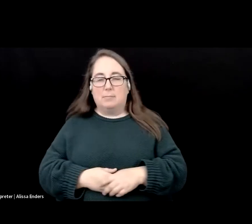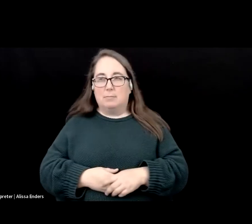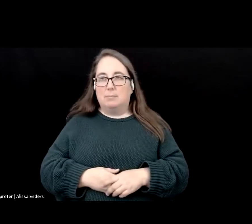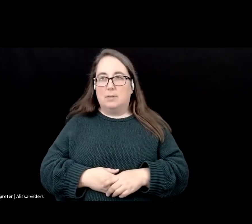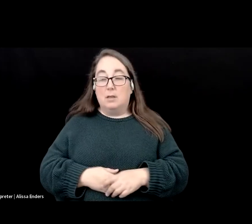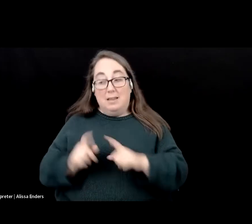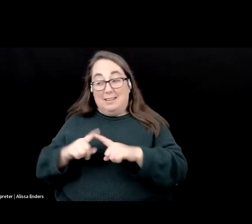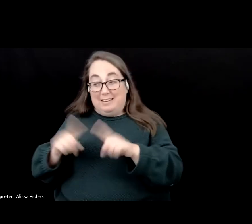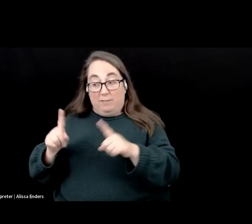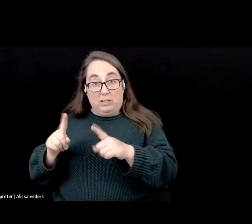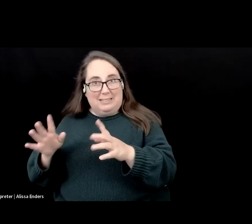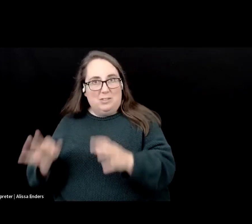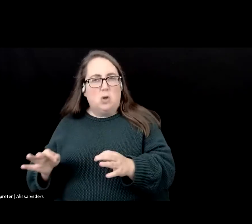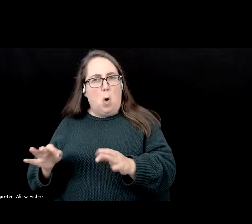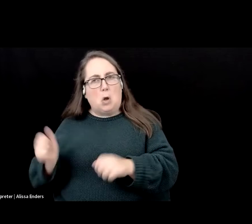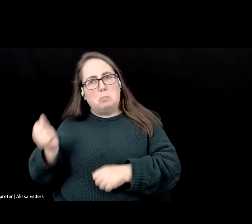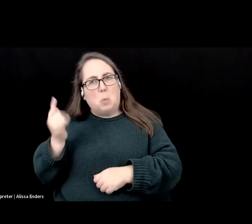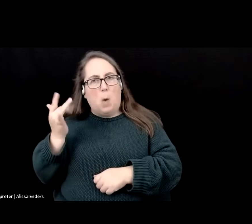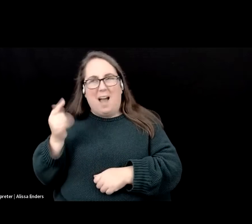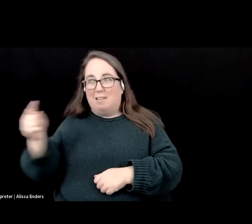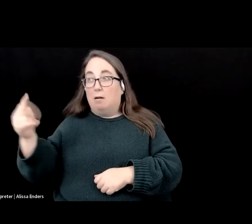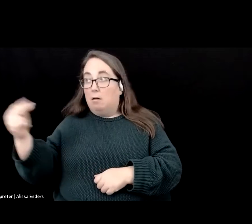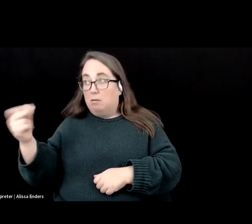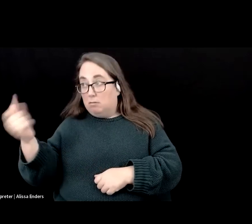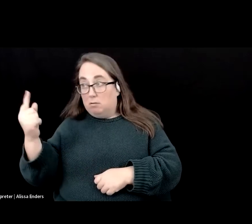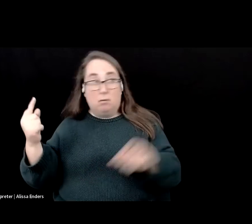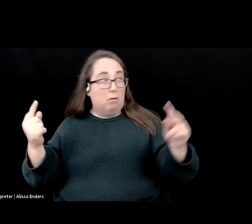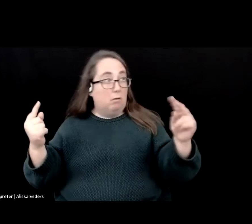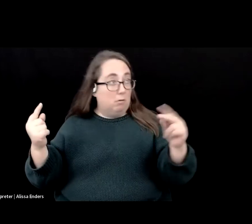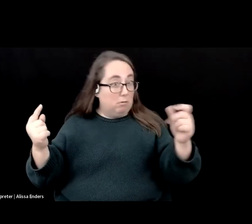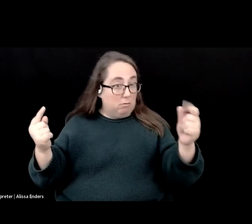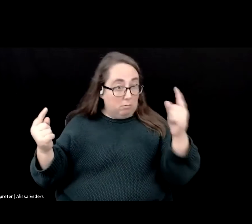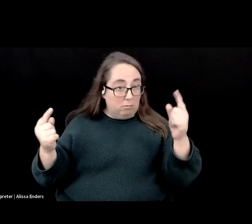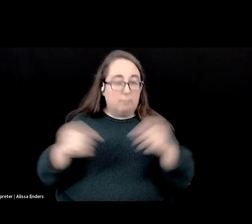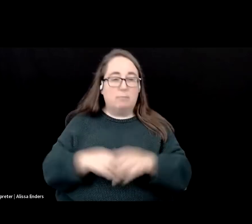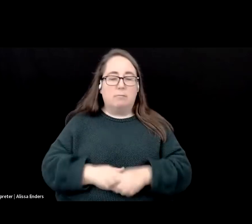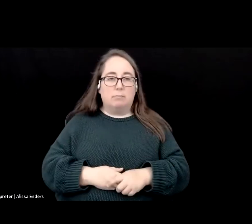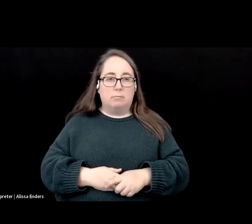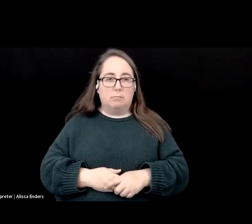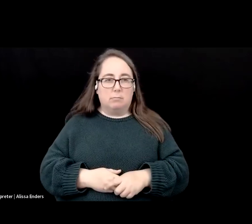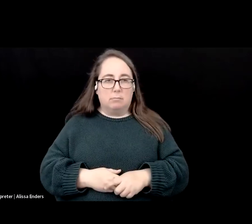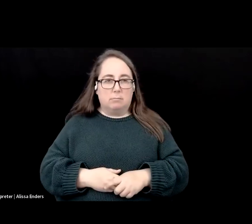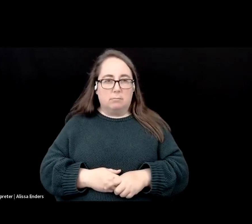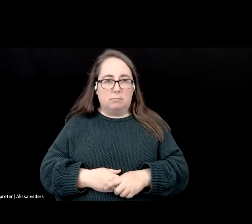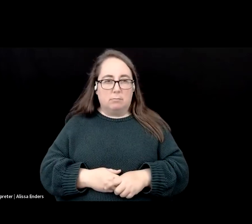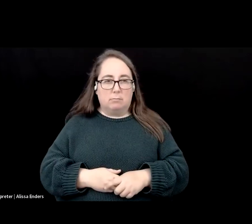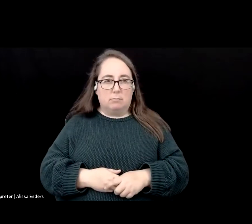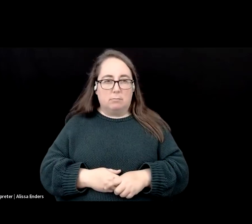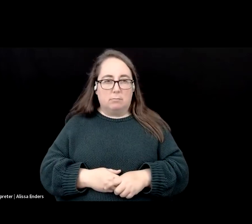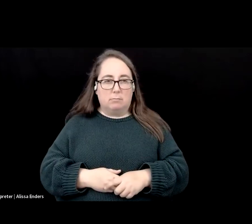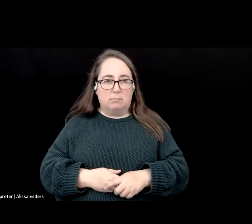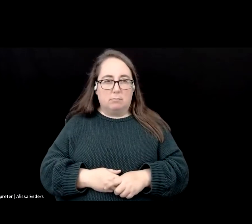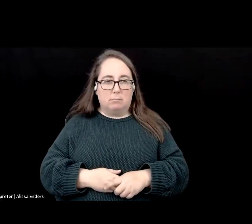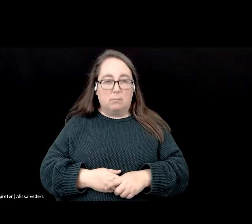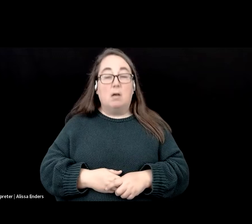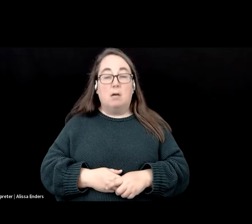you agree with. My point is that when our discourse shifts away from broad principles and positions and onto these kinds of concrete cases and all